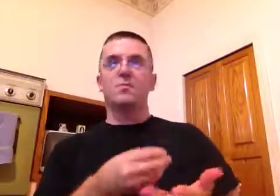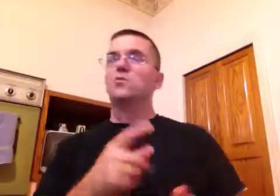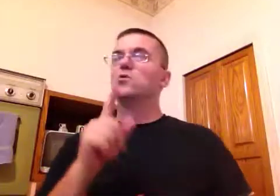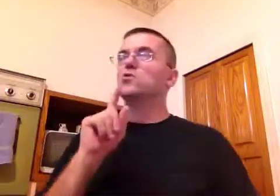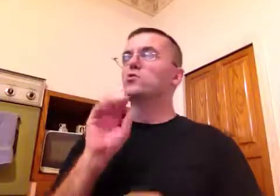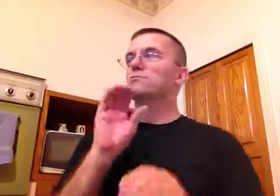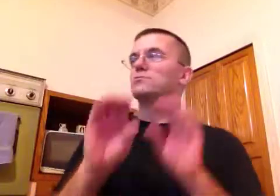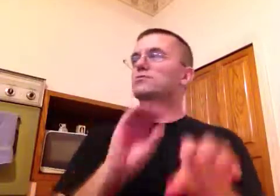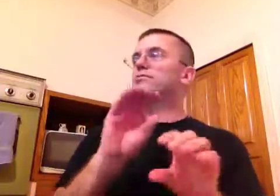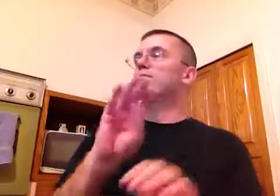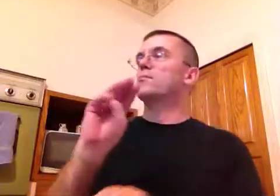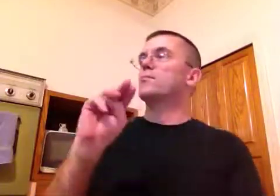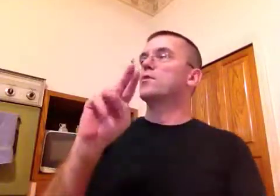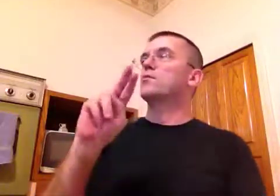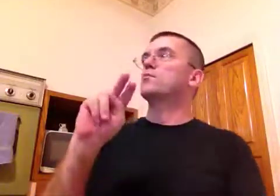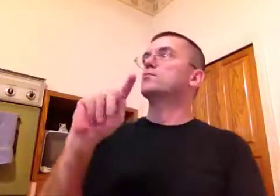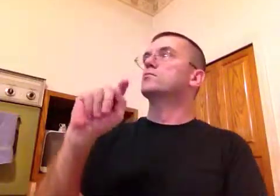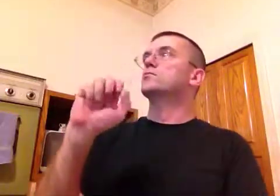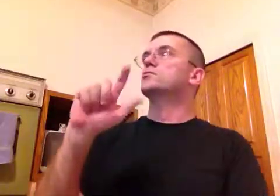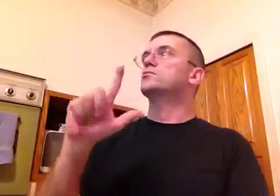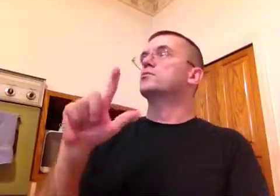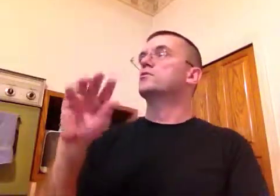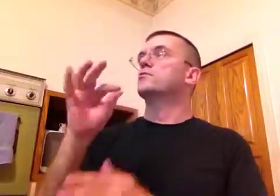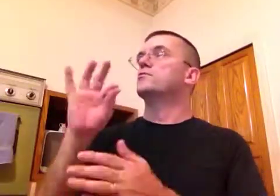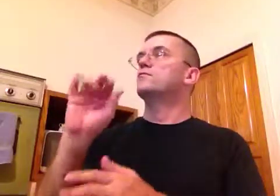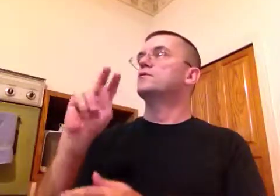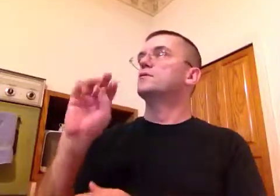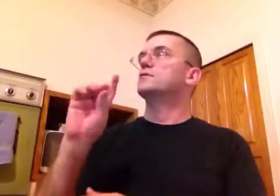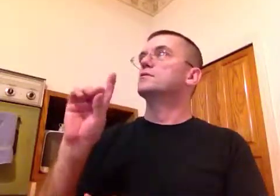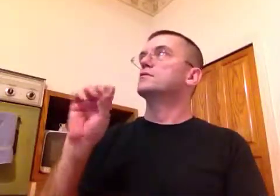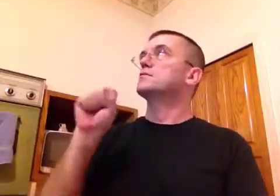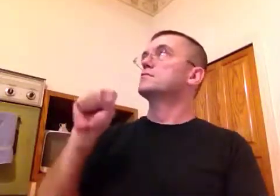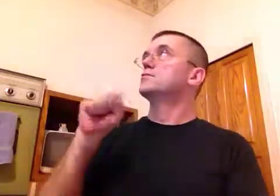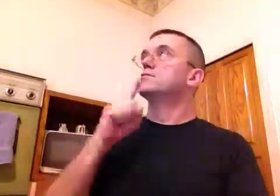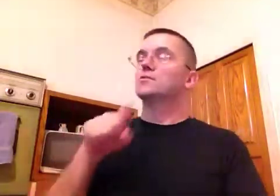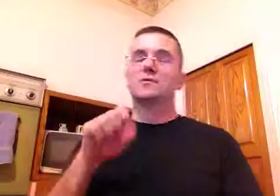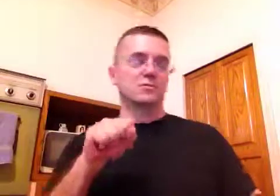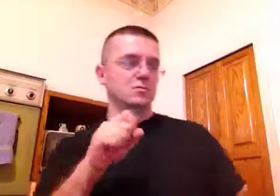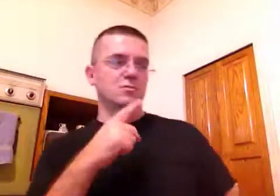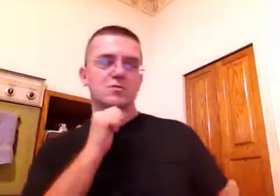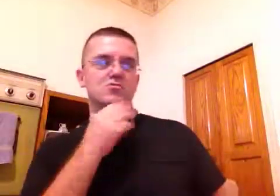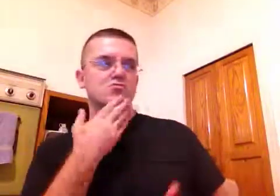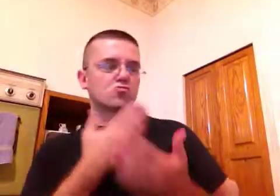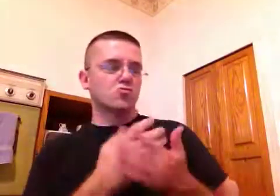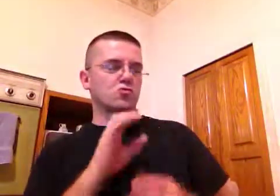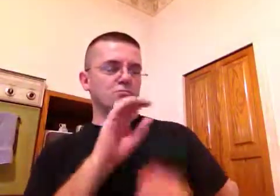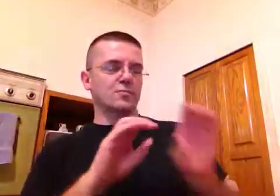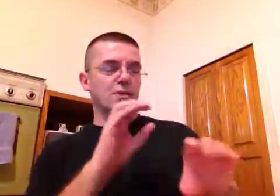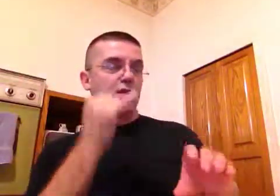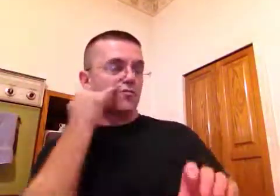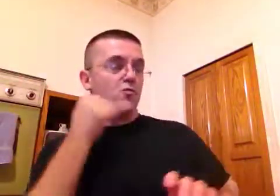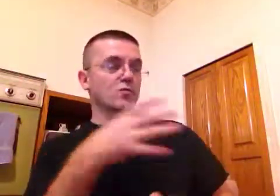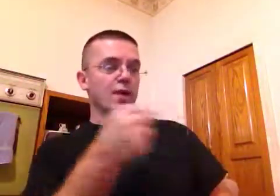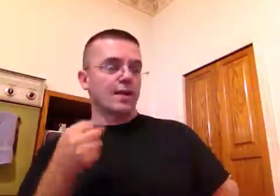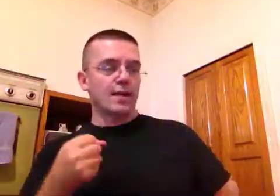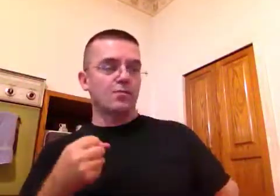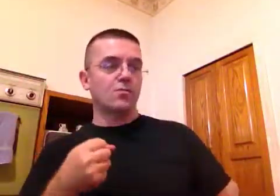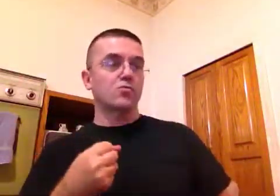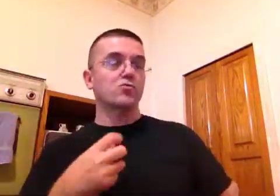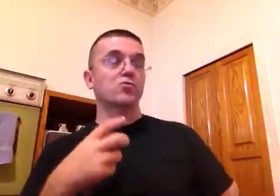just doesn't hold up. It just doesn't hold up to other good quality investments. And see, if you pull it out inside of 7 years, you're going to get a surrender charge on